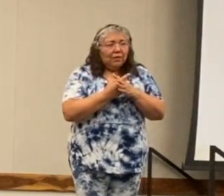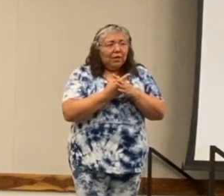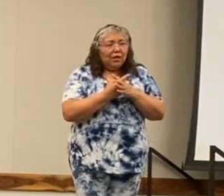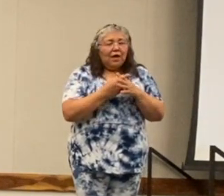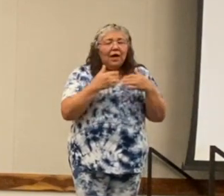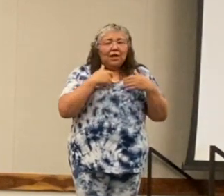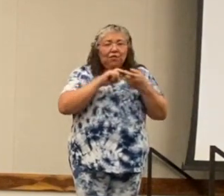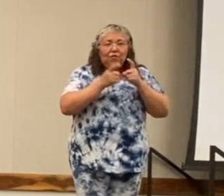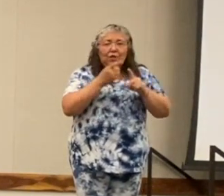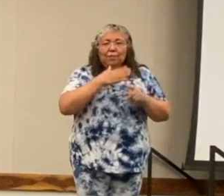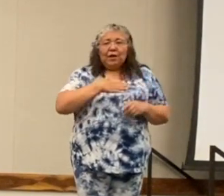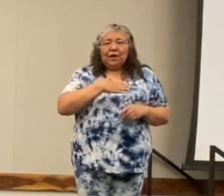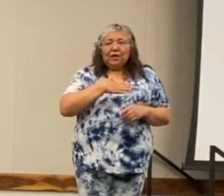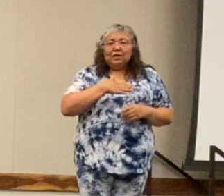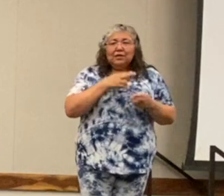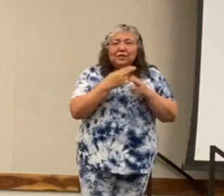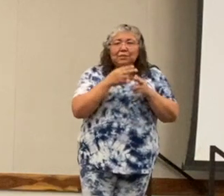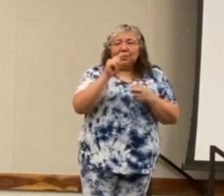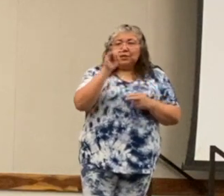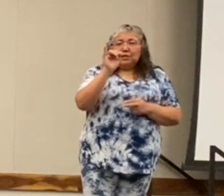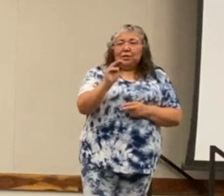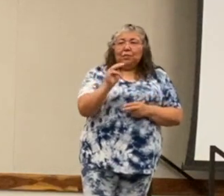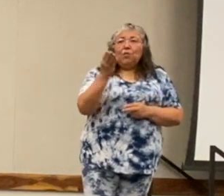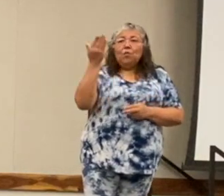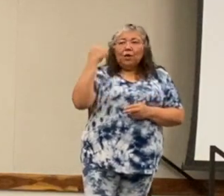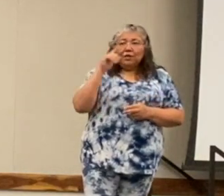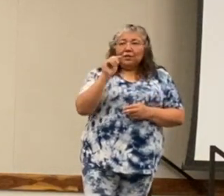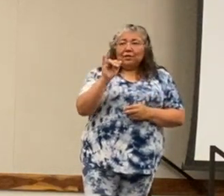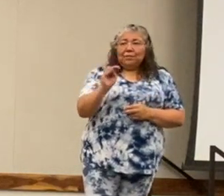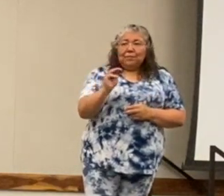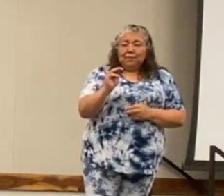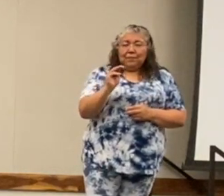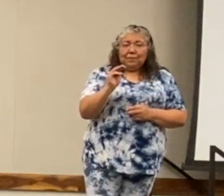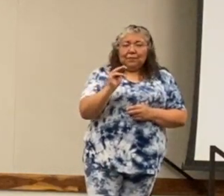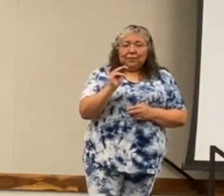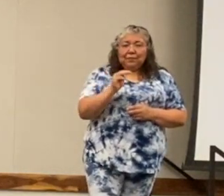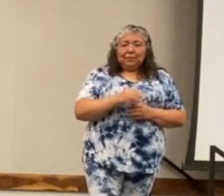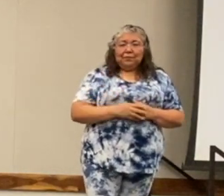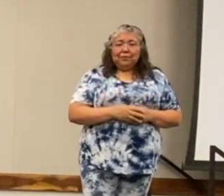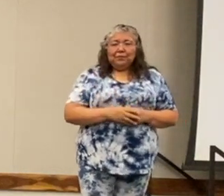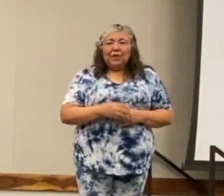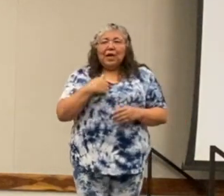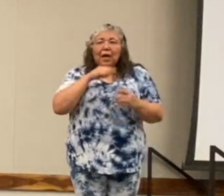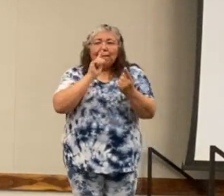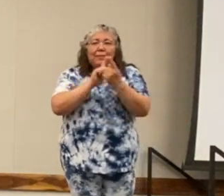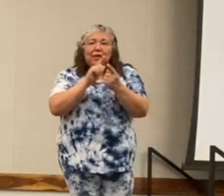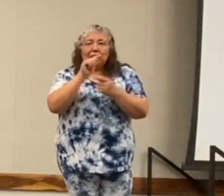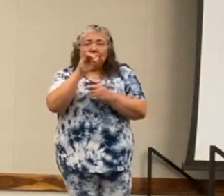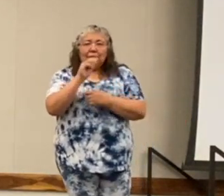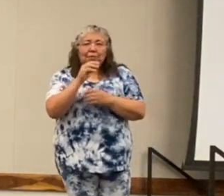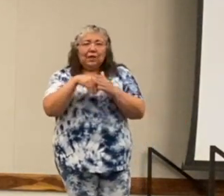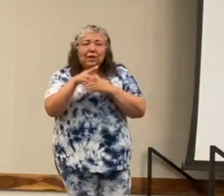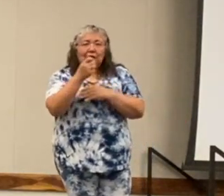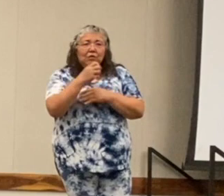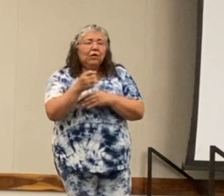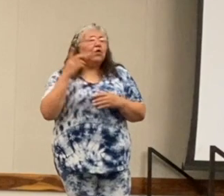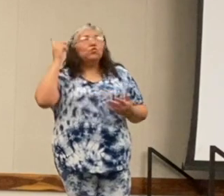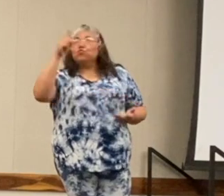friend of mine, his name is Tim, was Tim. I met Tim in high school. Tim was